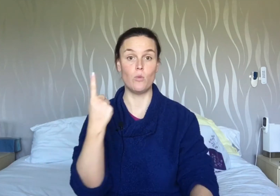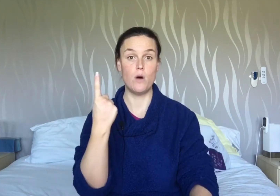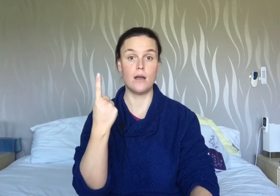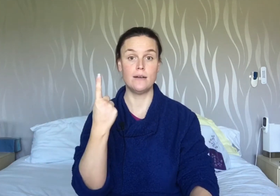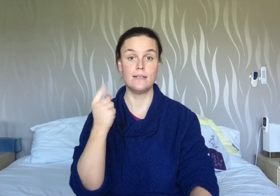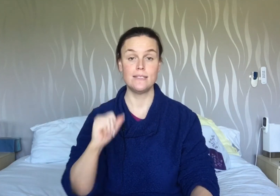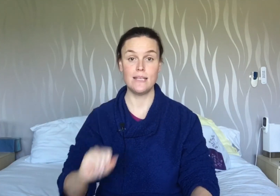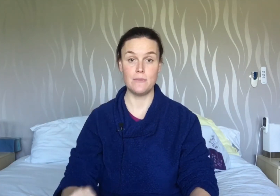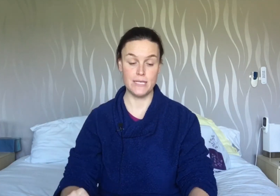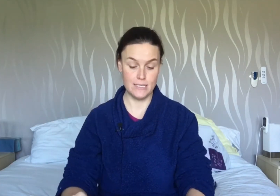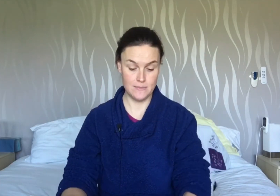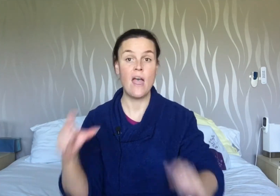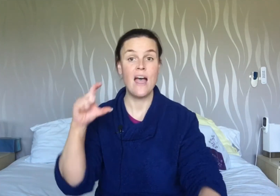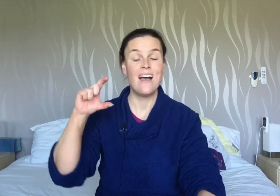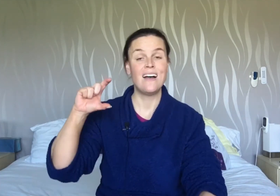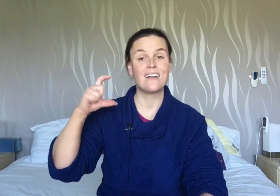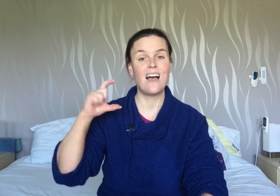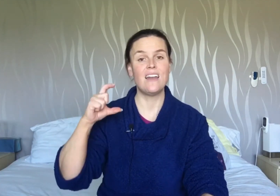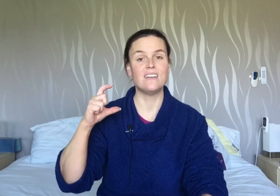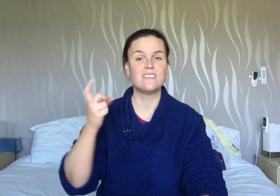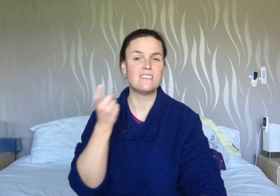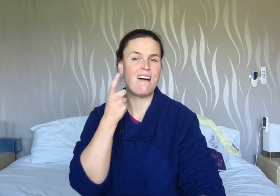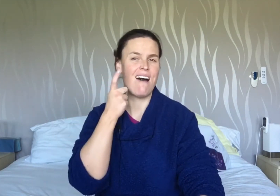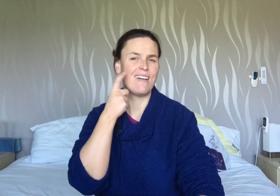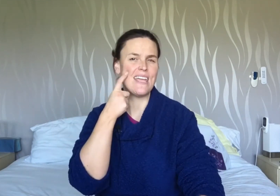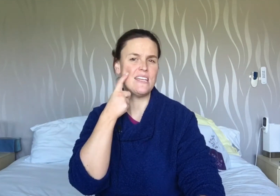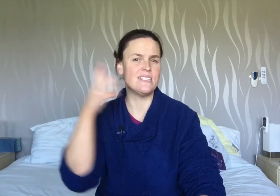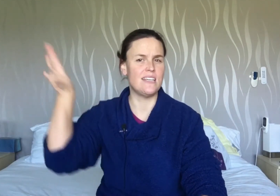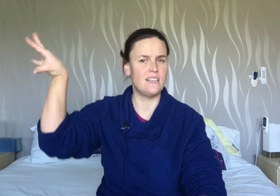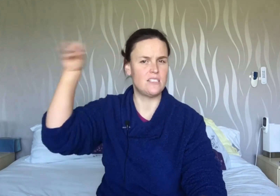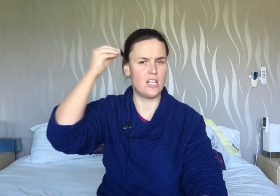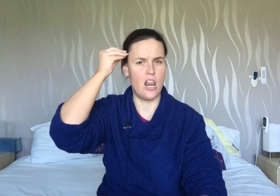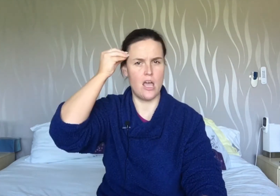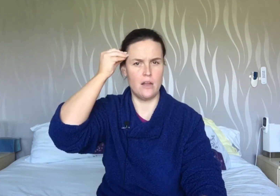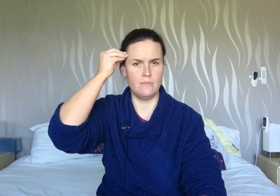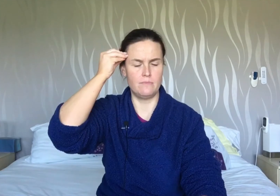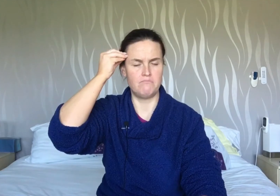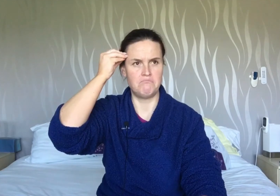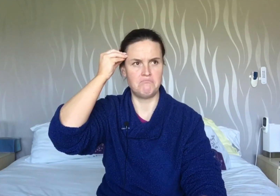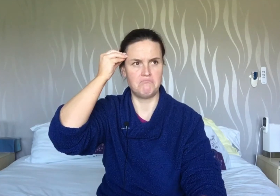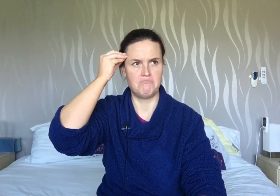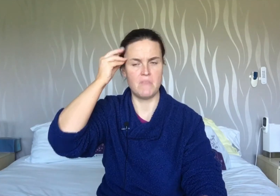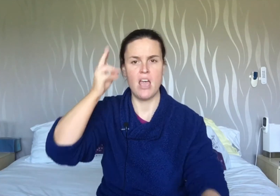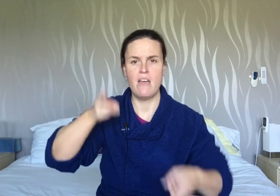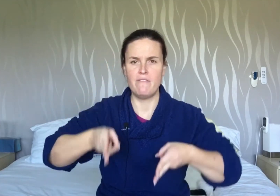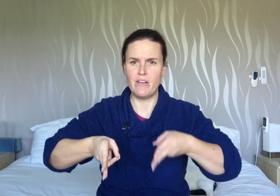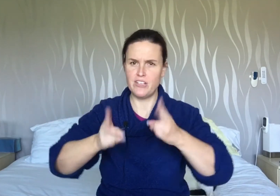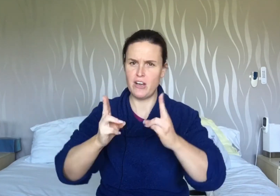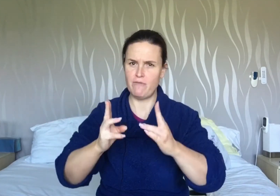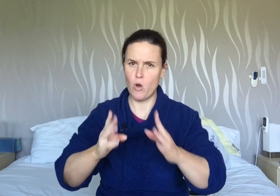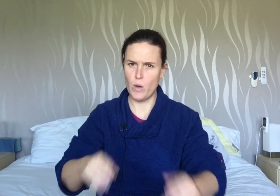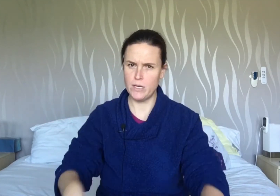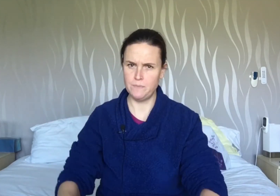1 syllabus. Colours are easy to learn. Very straightforward.